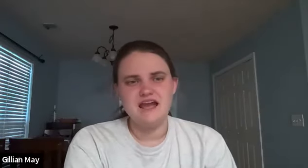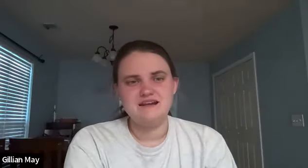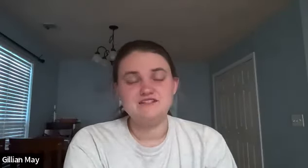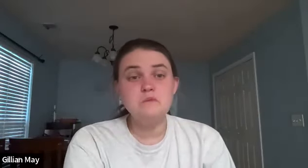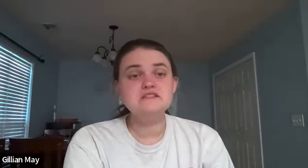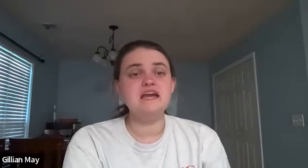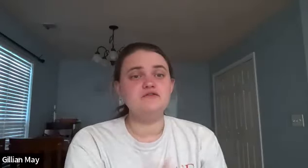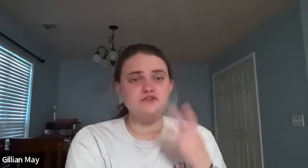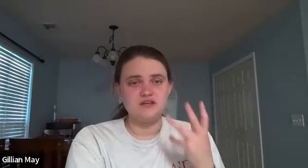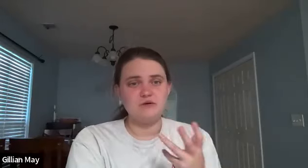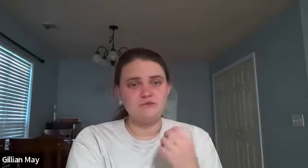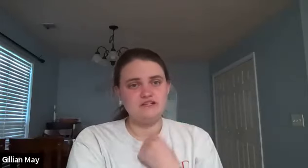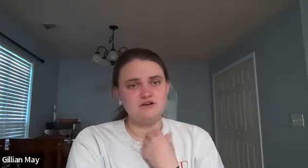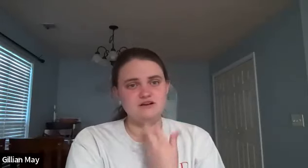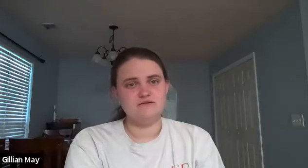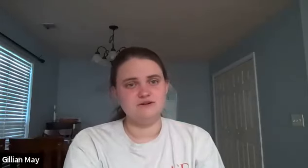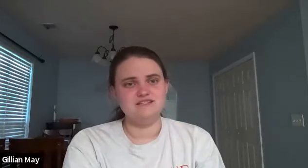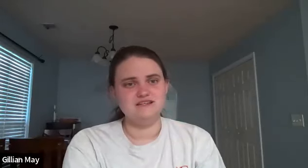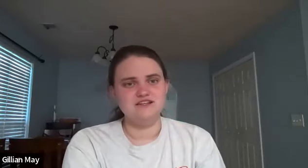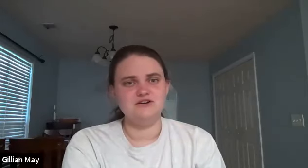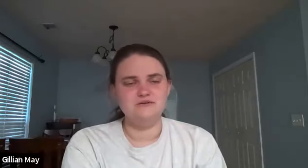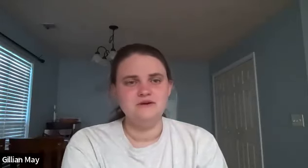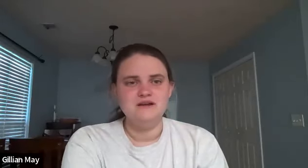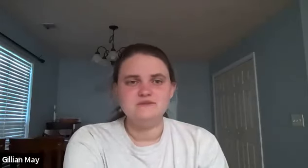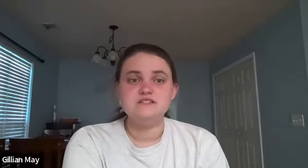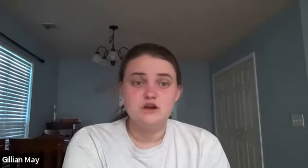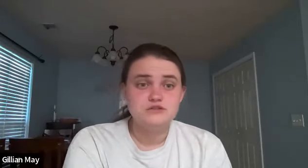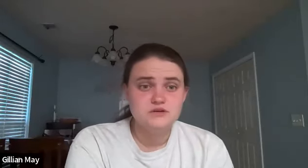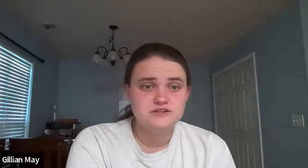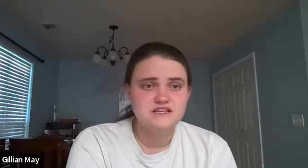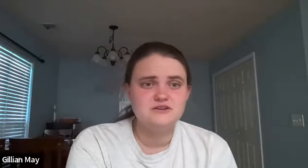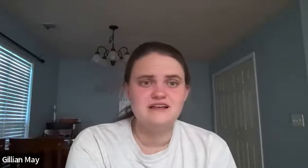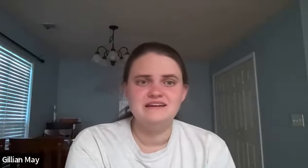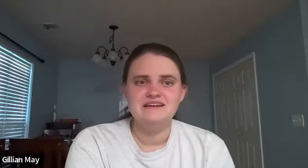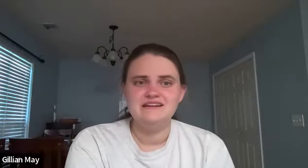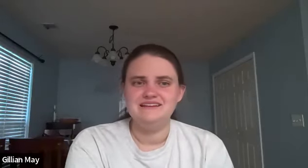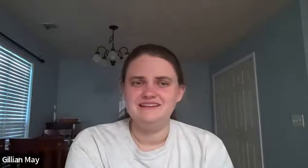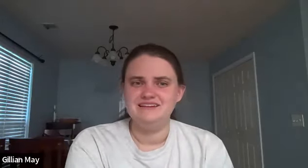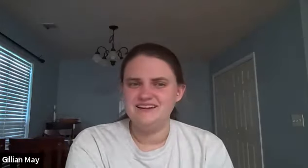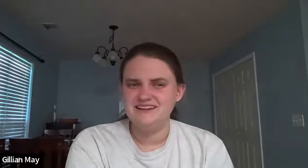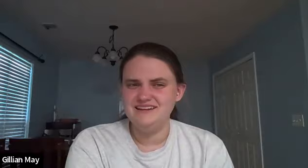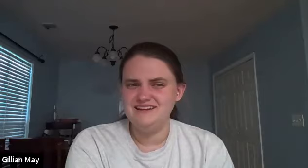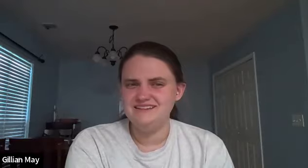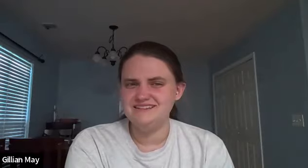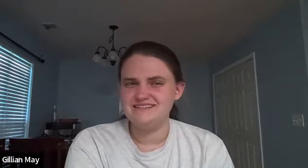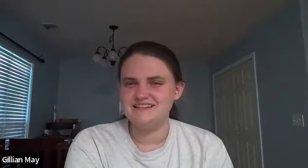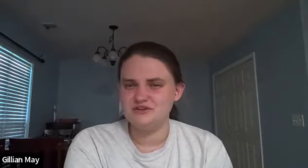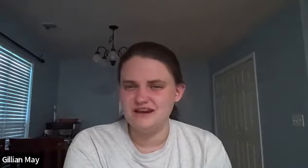added, it's almost like how if you think about when we talk in our voice and like, someone says, oh, do you understand? You're like, yes. Like you kind of